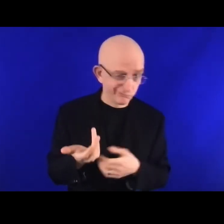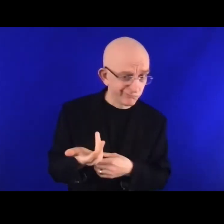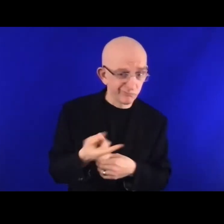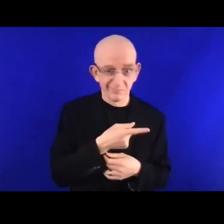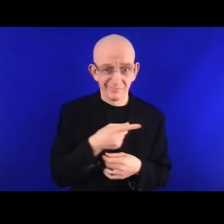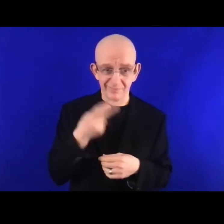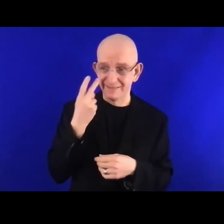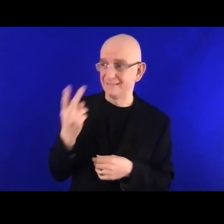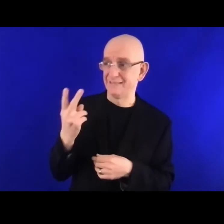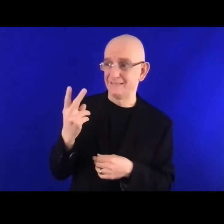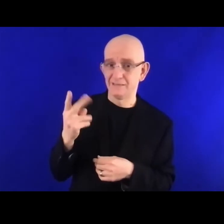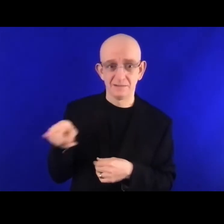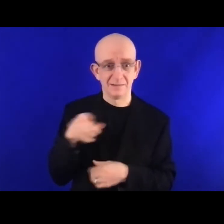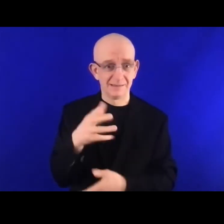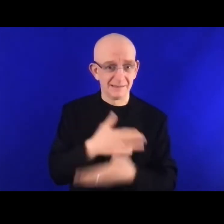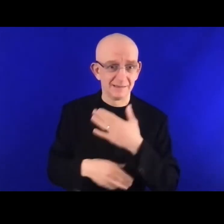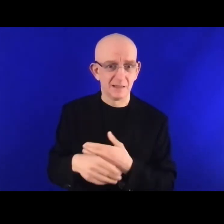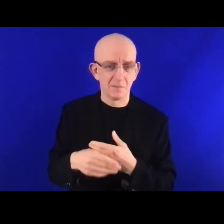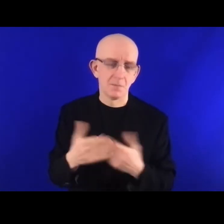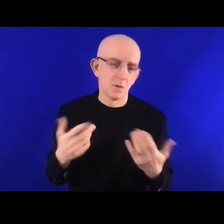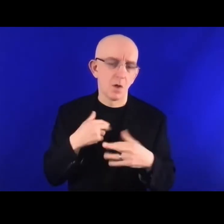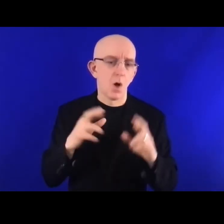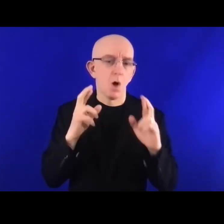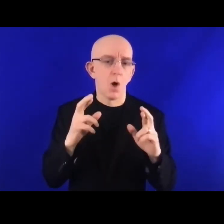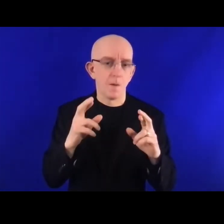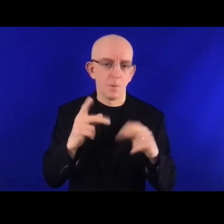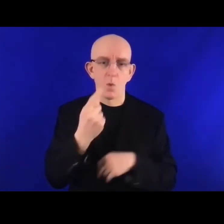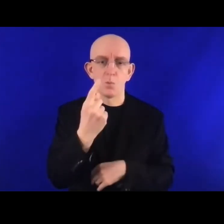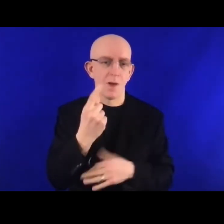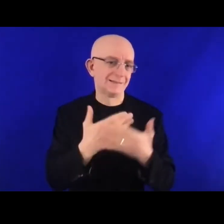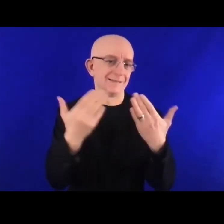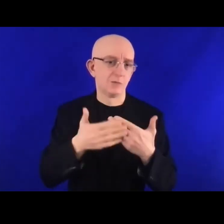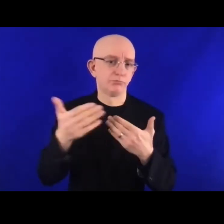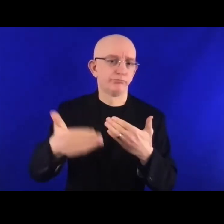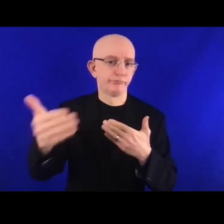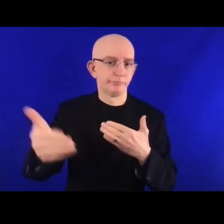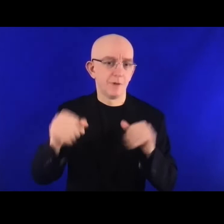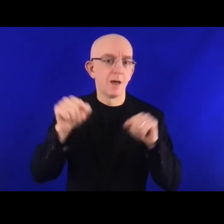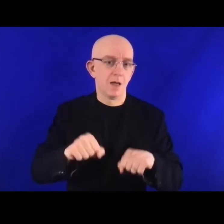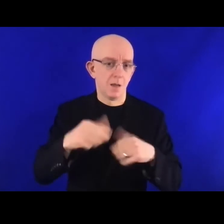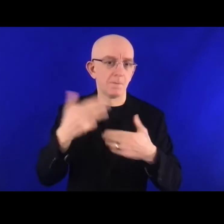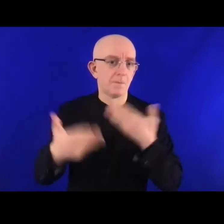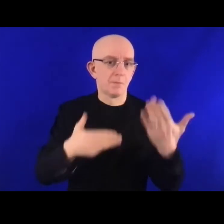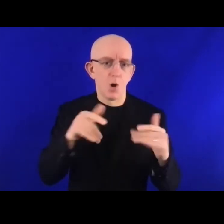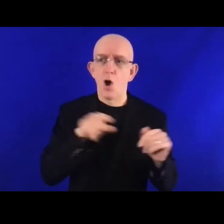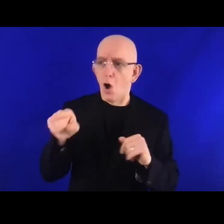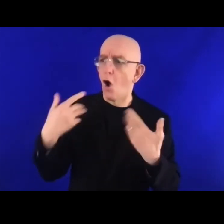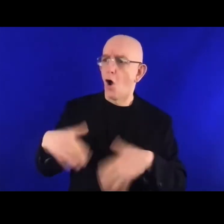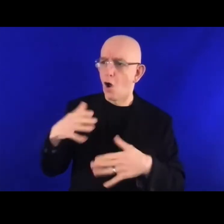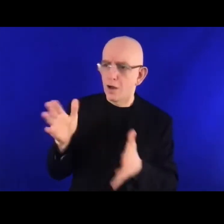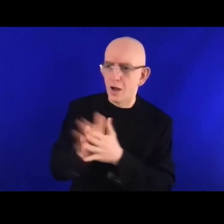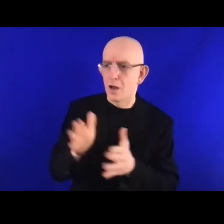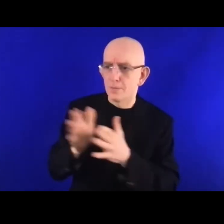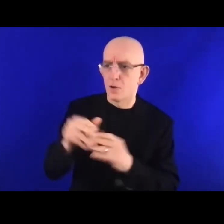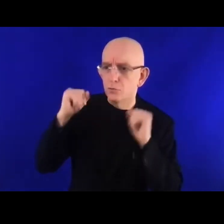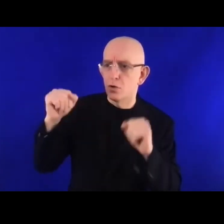know, the people around the world, that they will see us equally as the other people. And these are